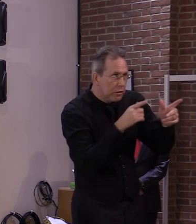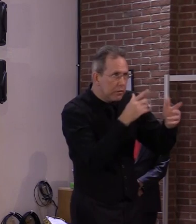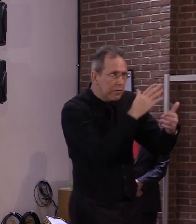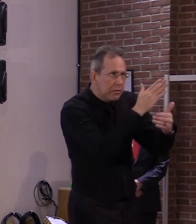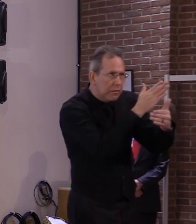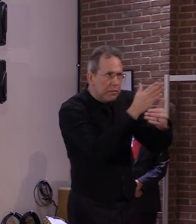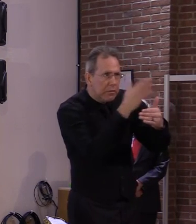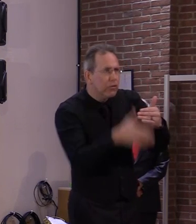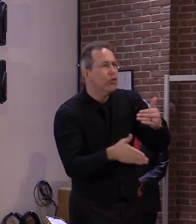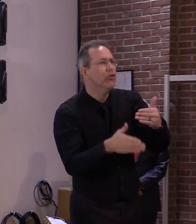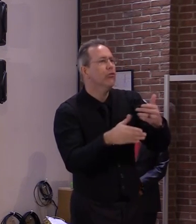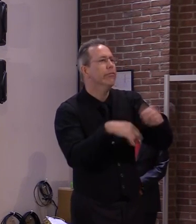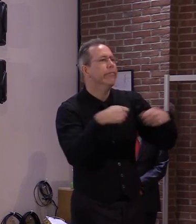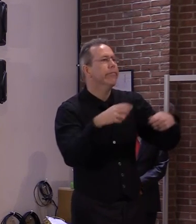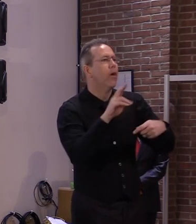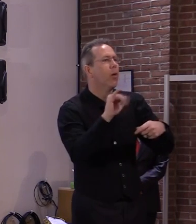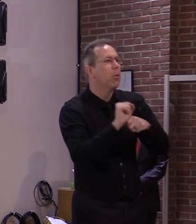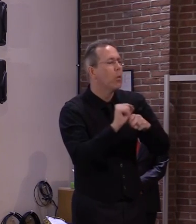an extension.